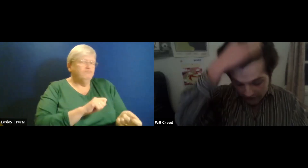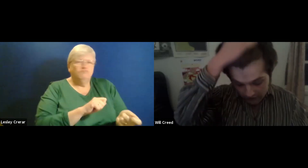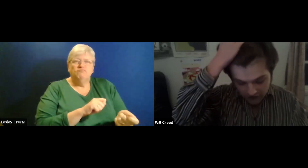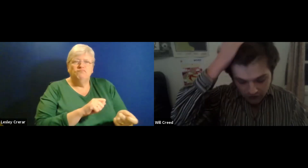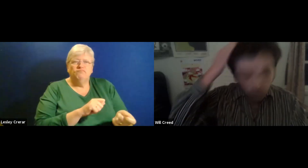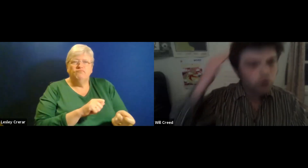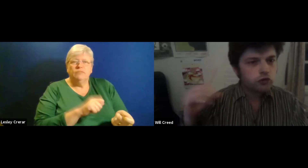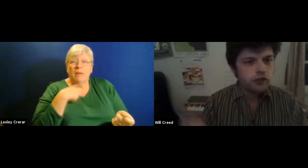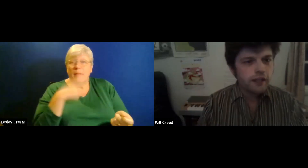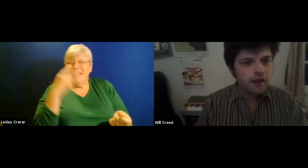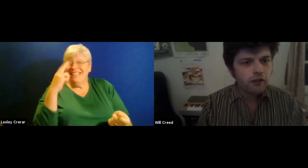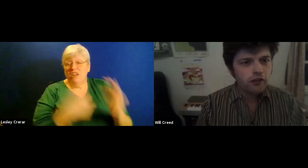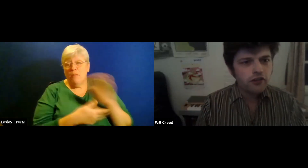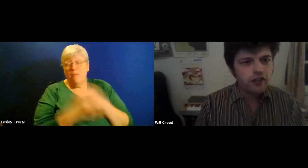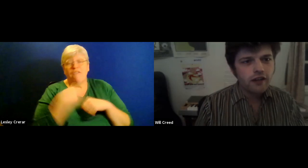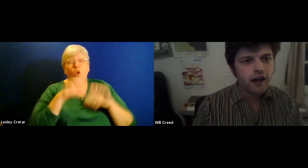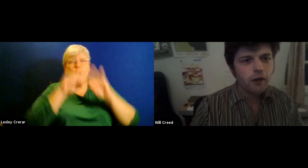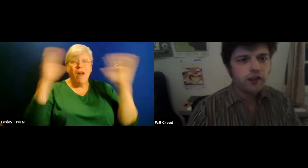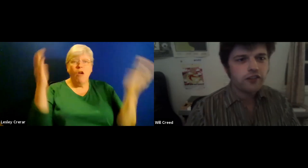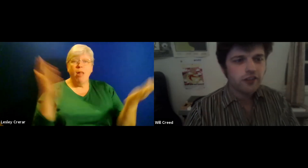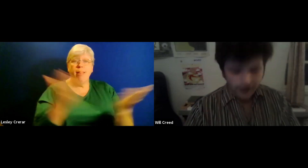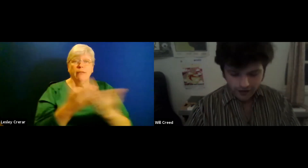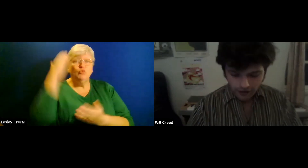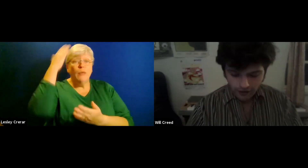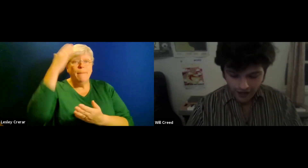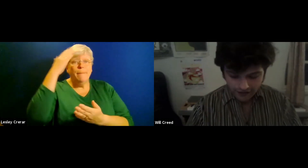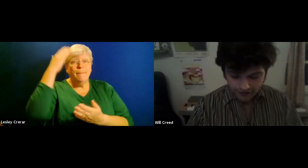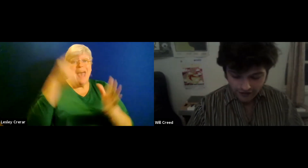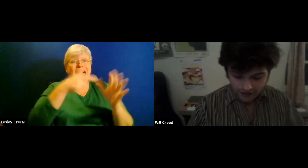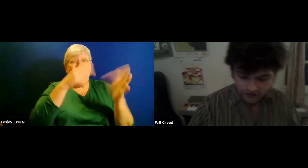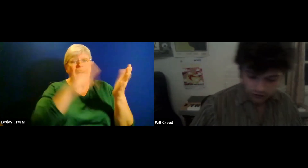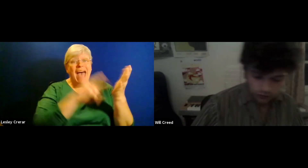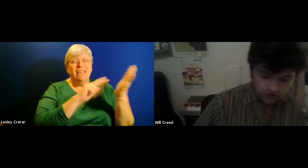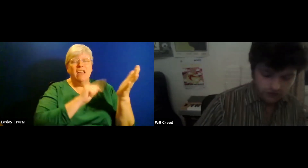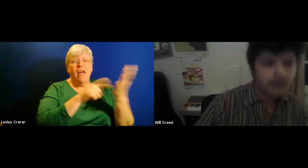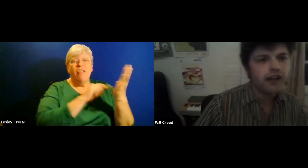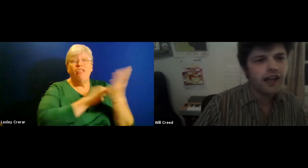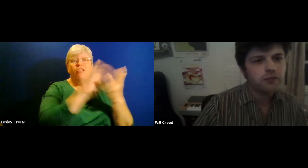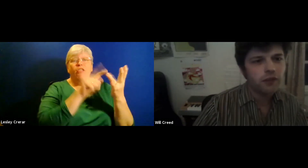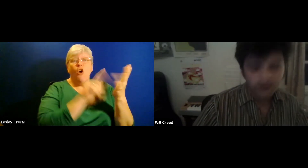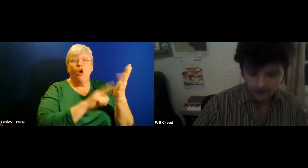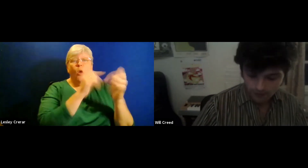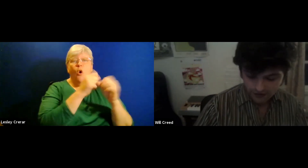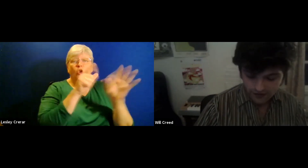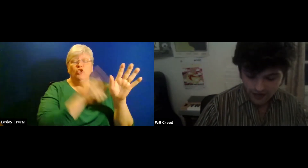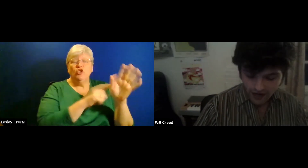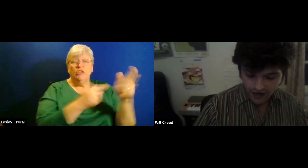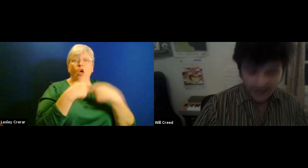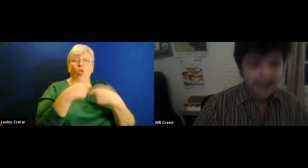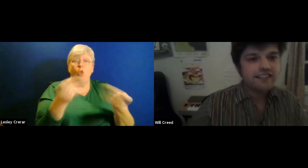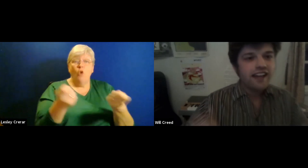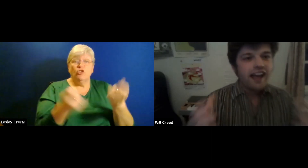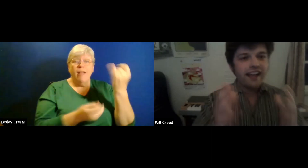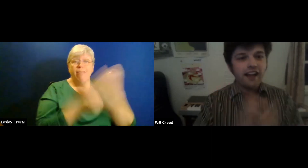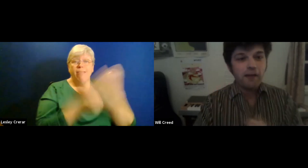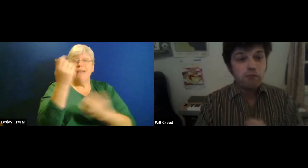caught her in the recent World Dream Anthology, which had its launch event last month in Aberdeen.